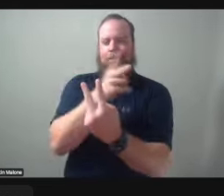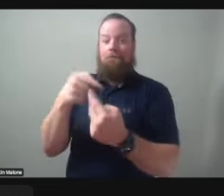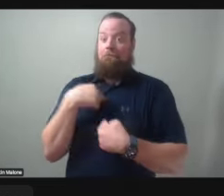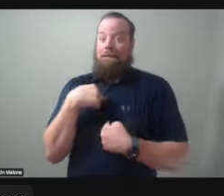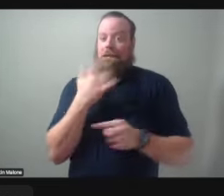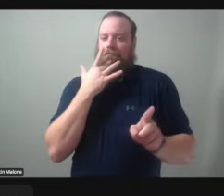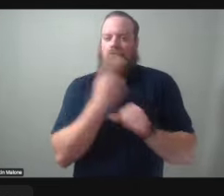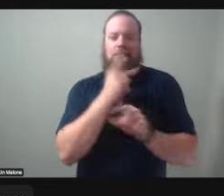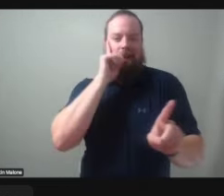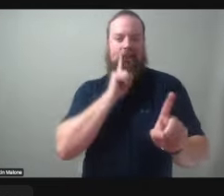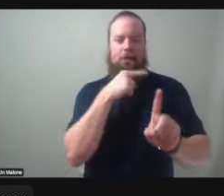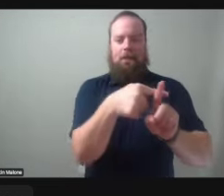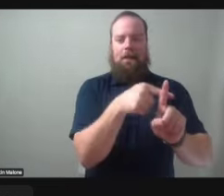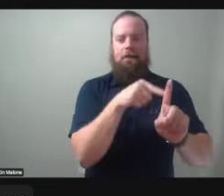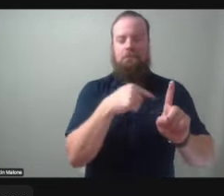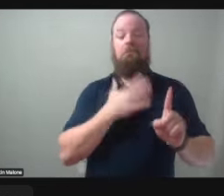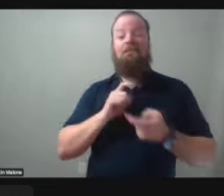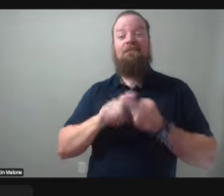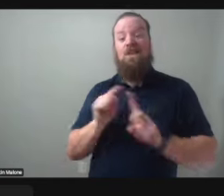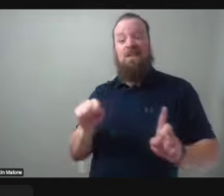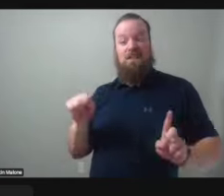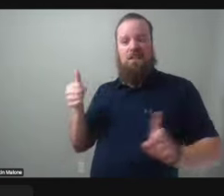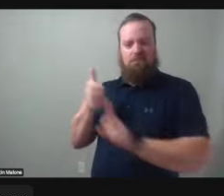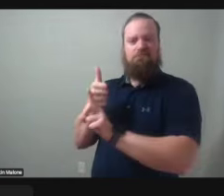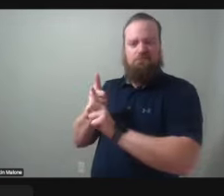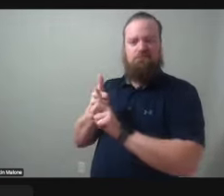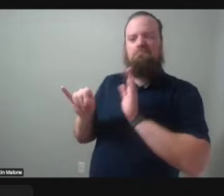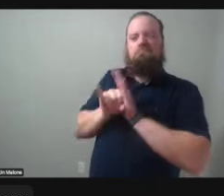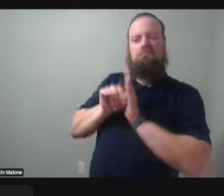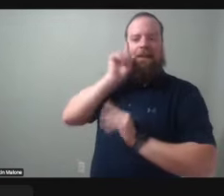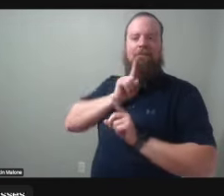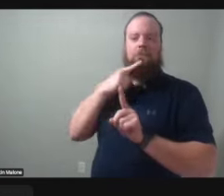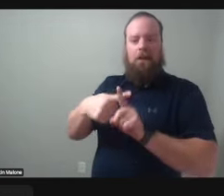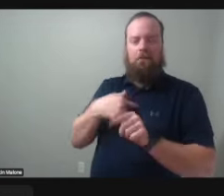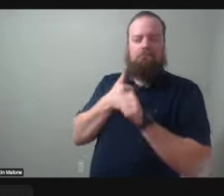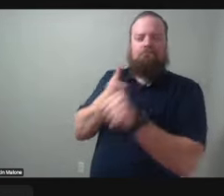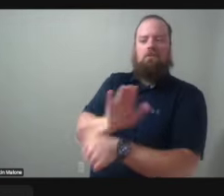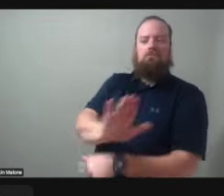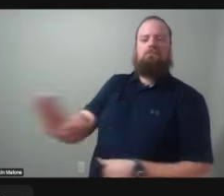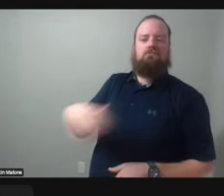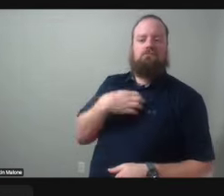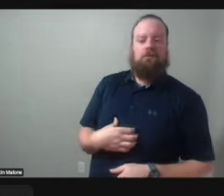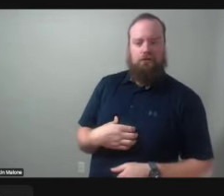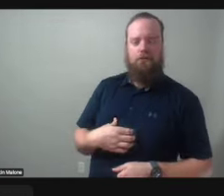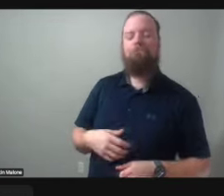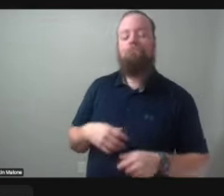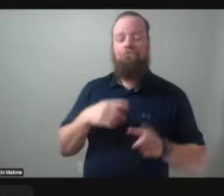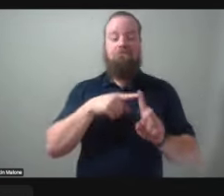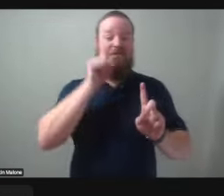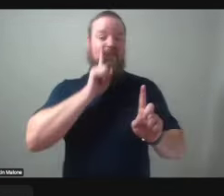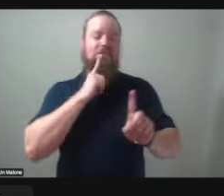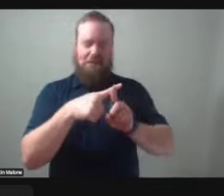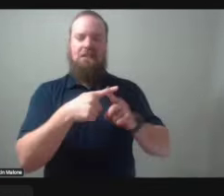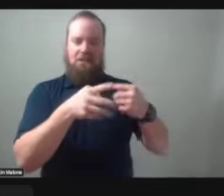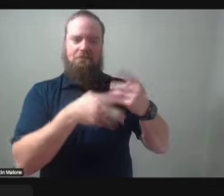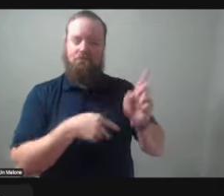plus. They are deaf and have uh, different or additional disabilities.